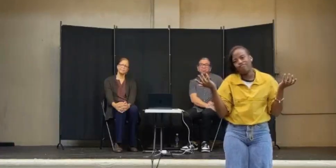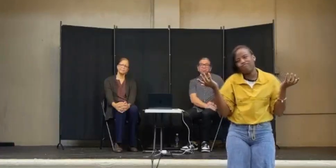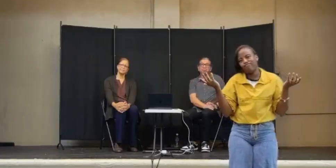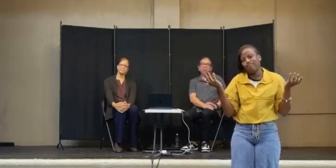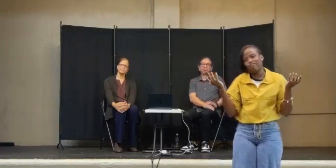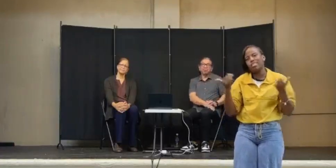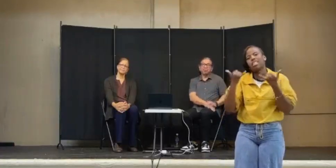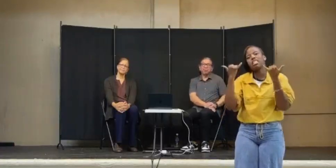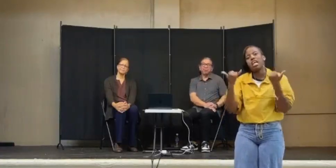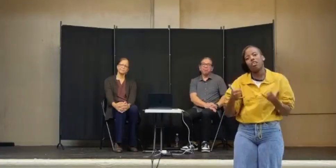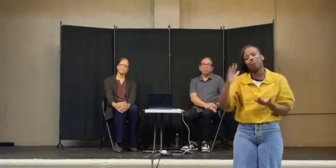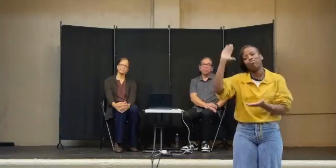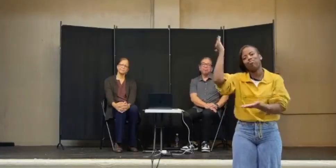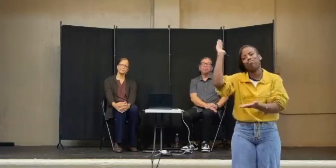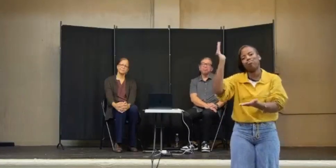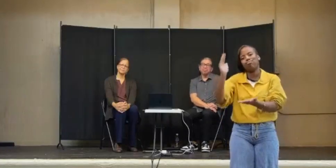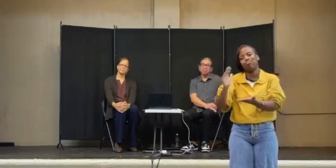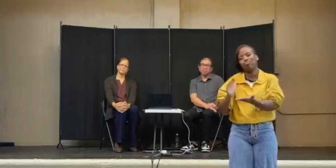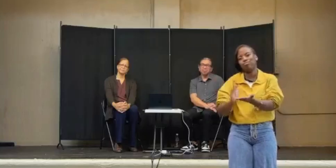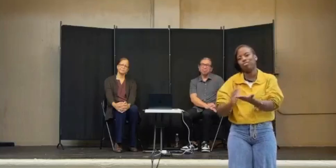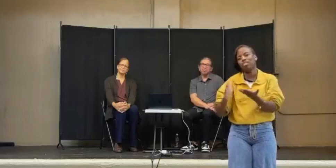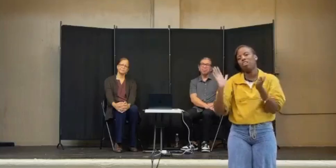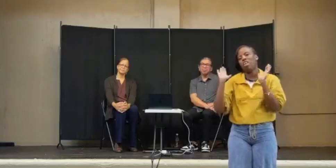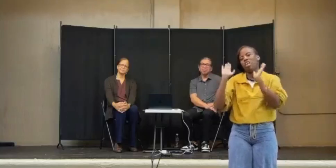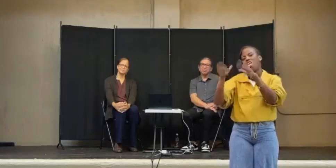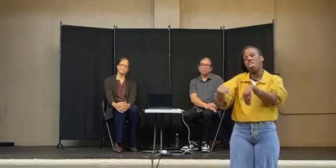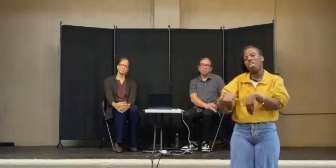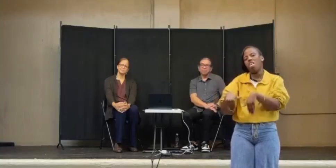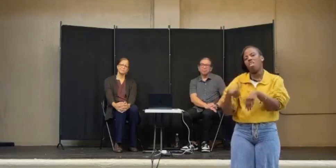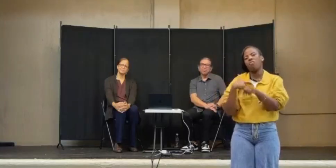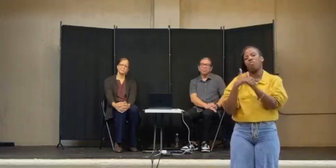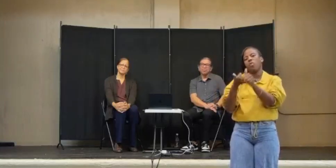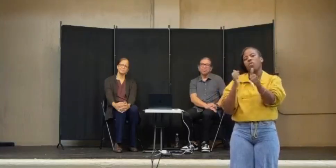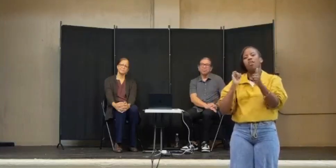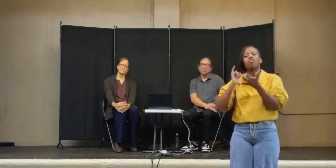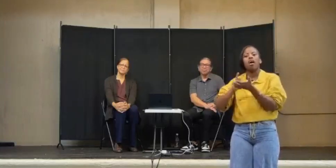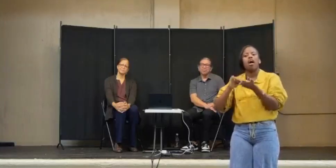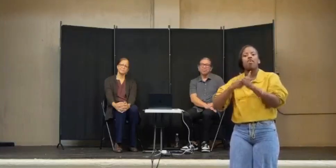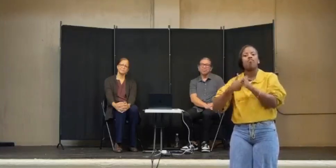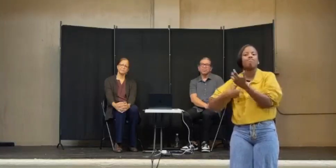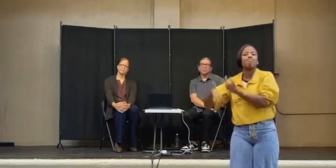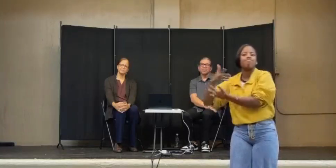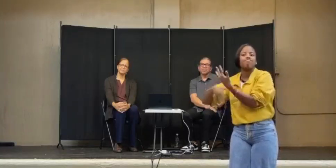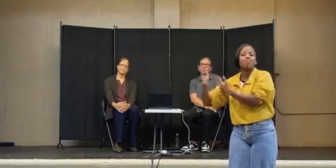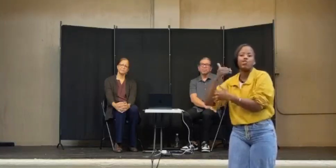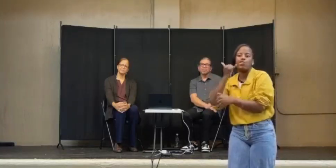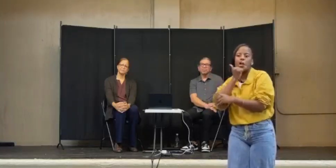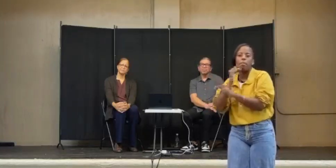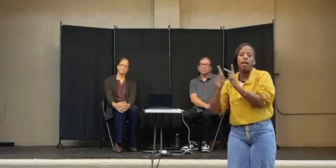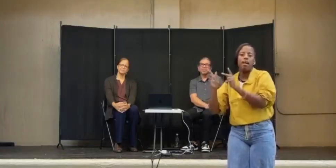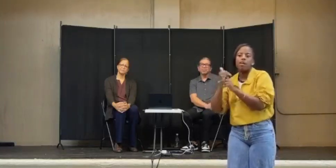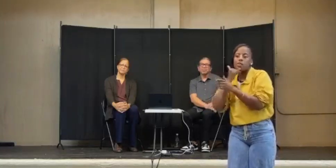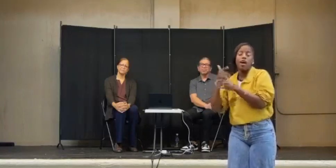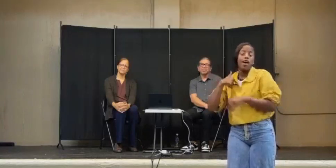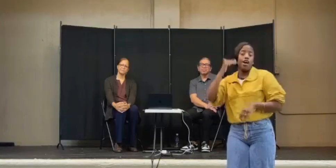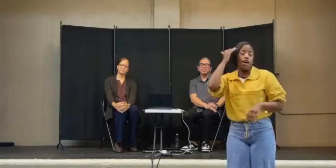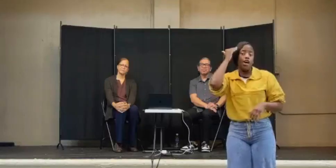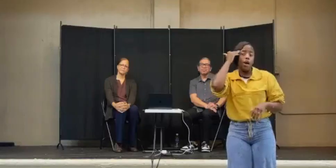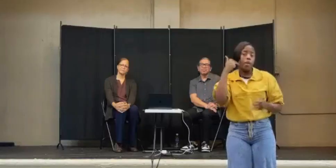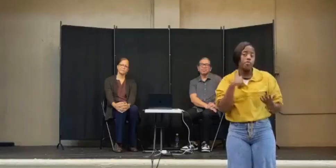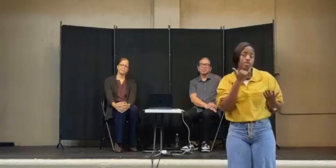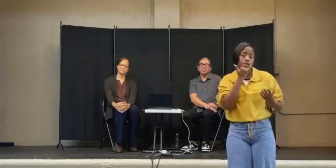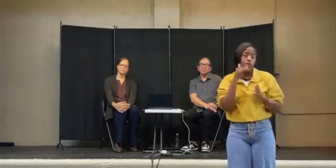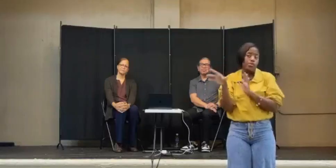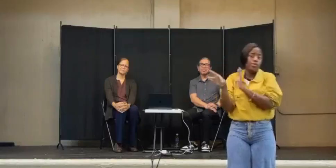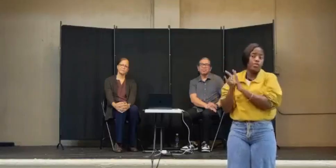didn't. Yeah. And now the connection with them is almost nothing. And I just, you know, like I